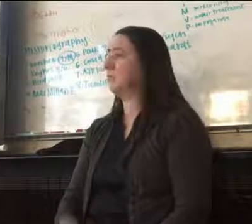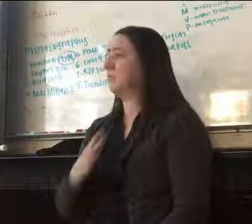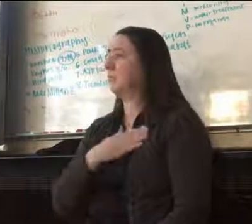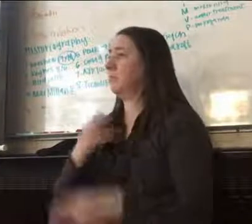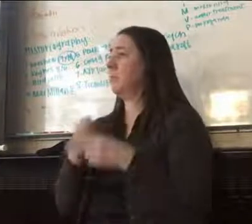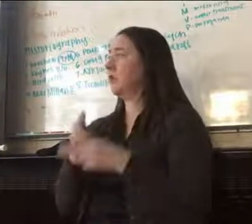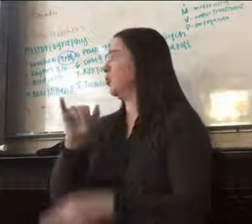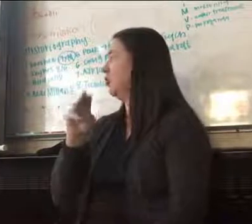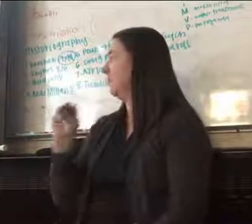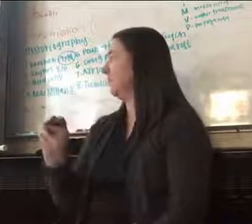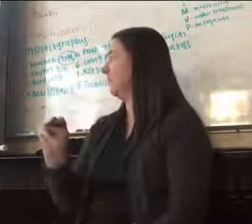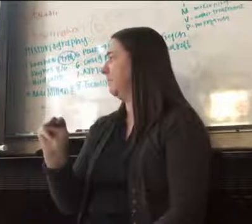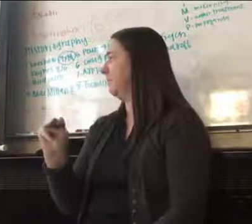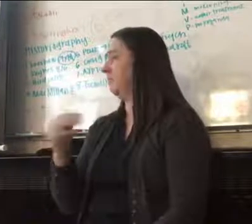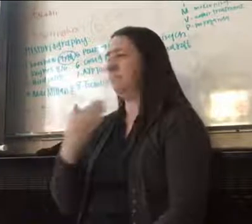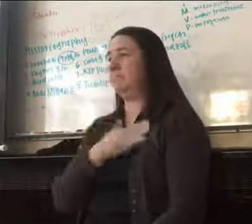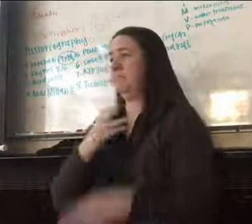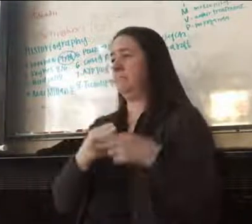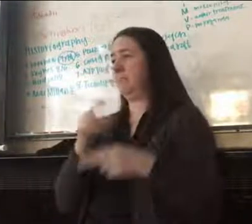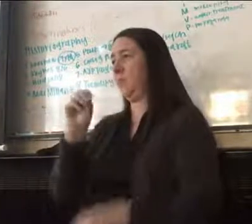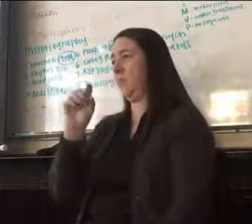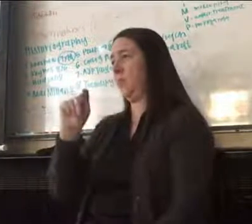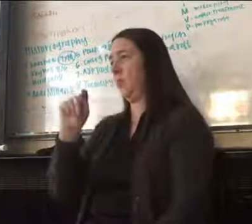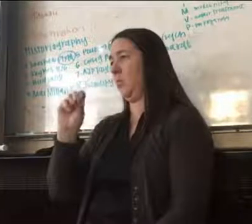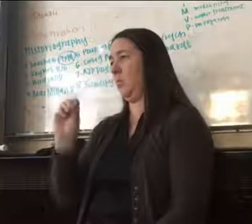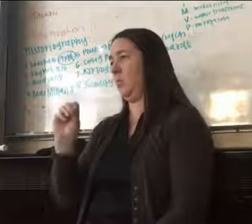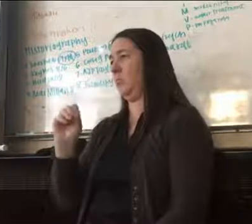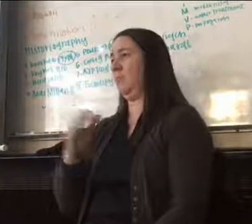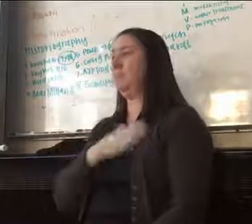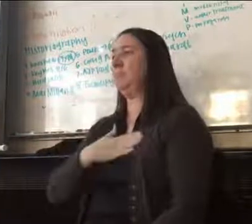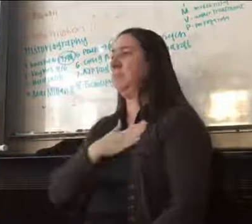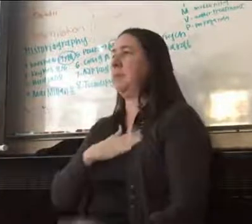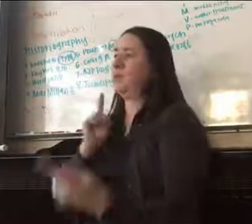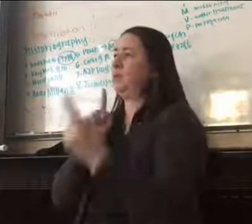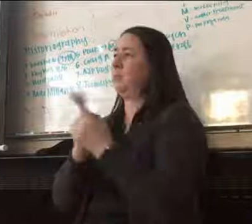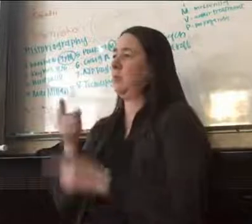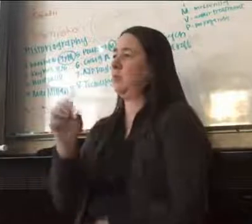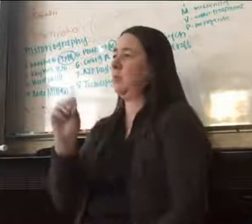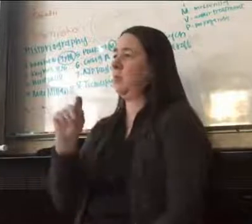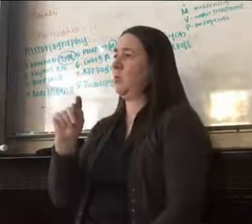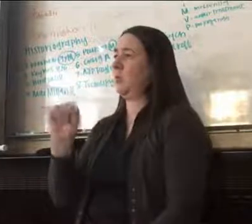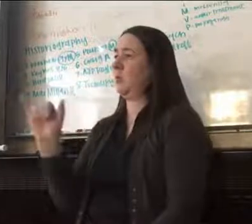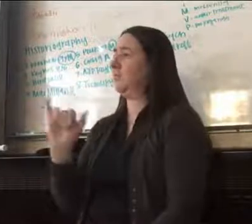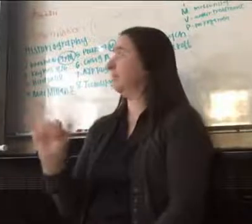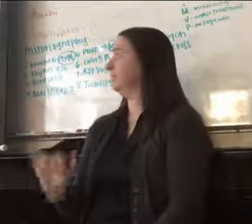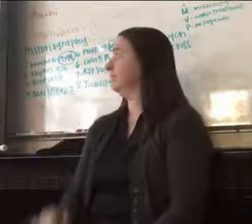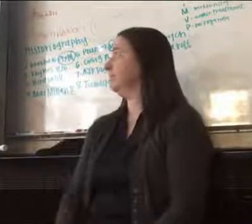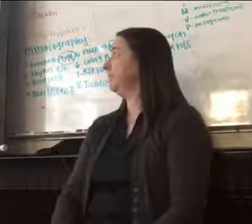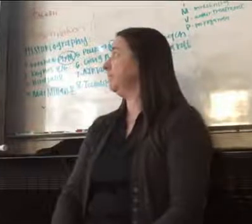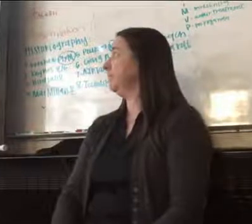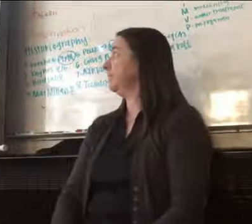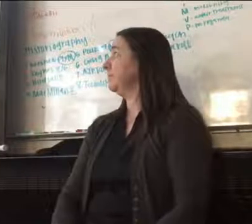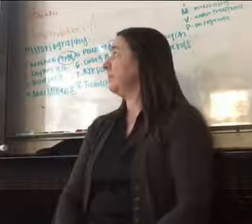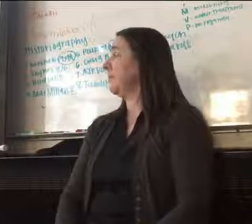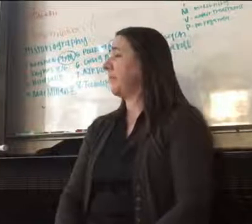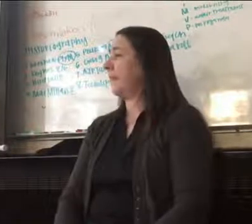name is Jim. Mein Name ist Otto. Pleased to meet you, Otto. Freut mich.